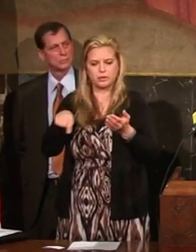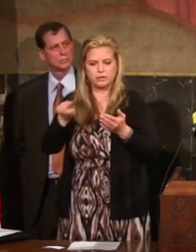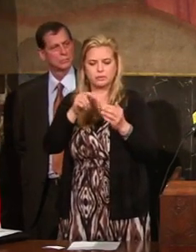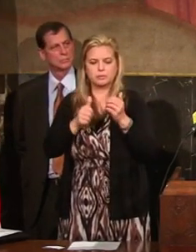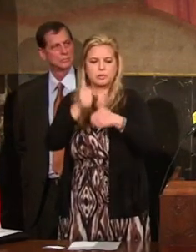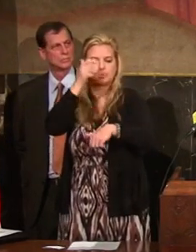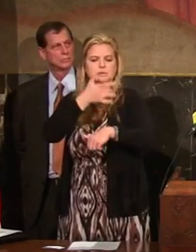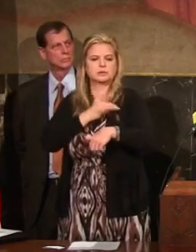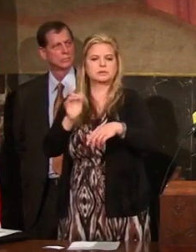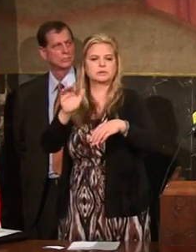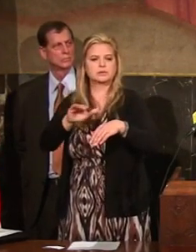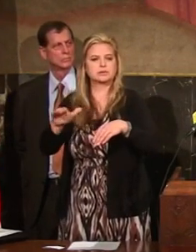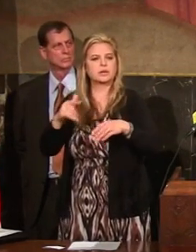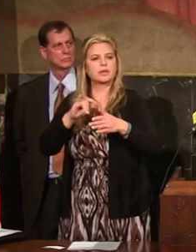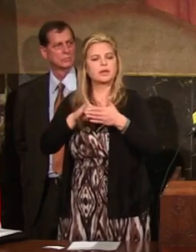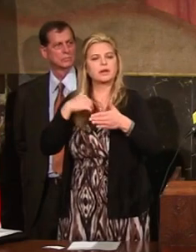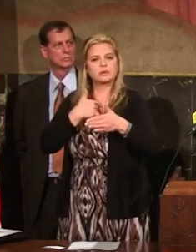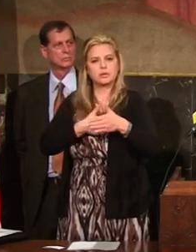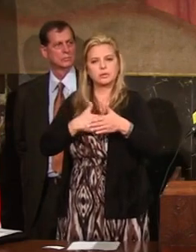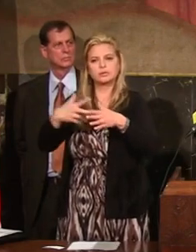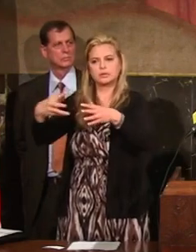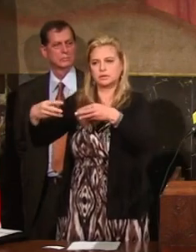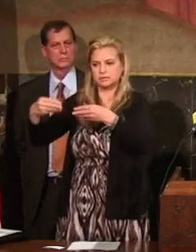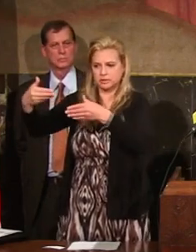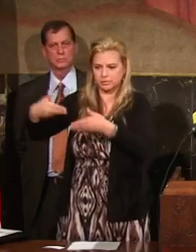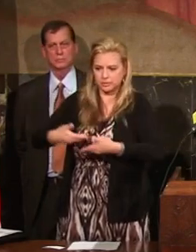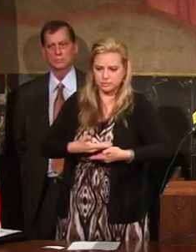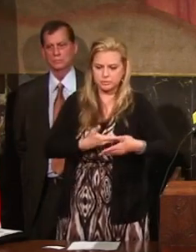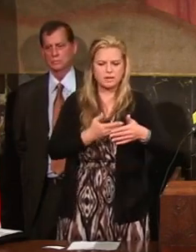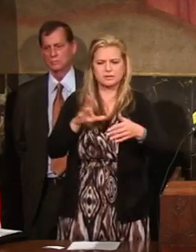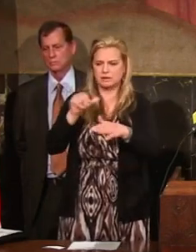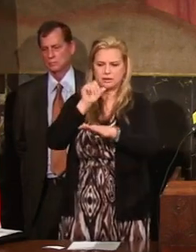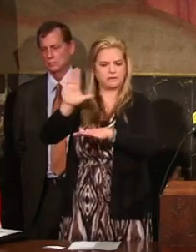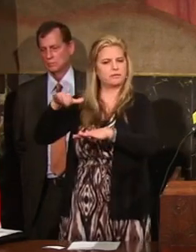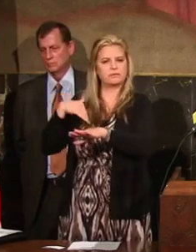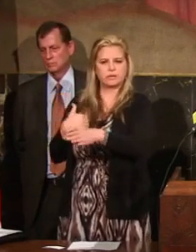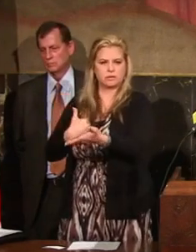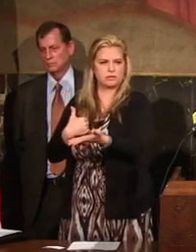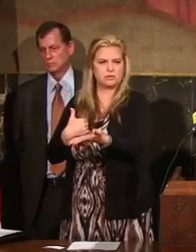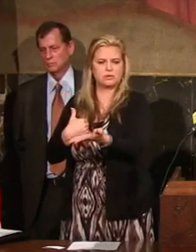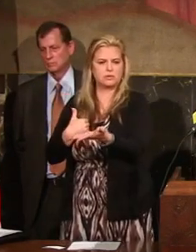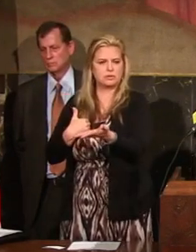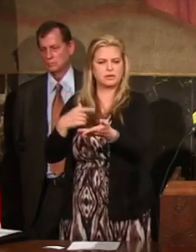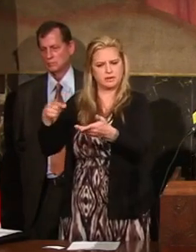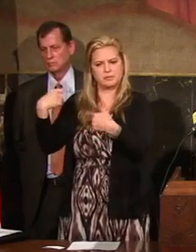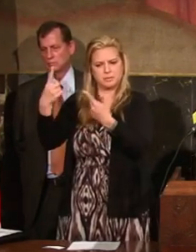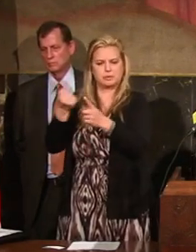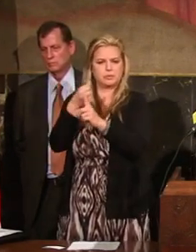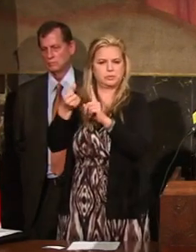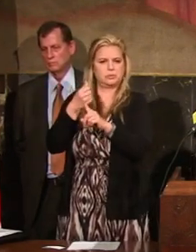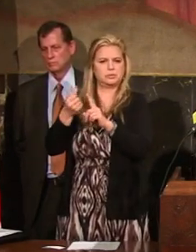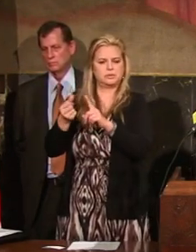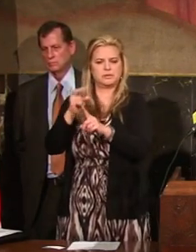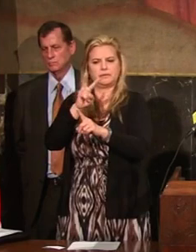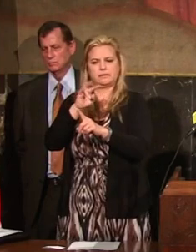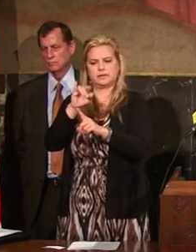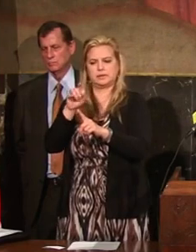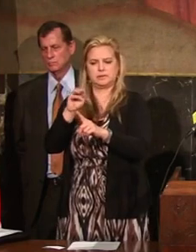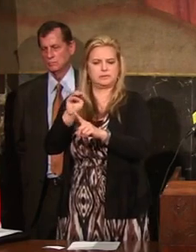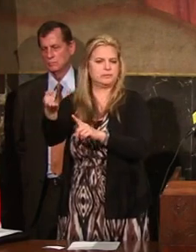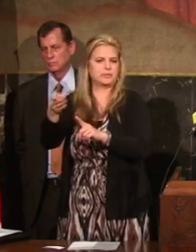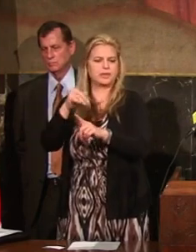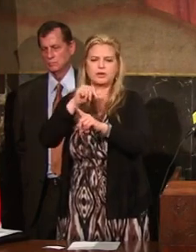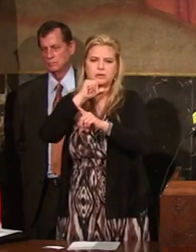that we have taken through no fault of their own? These are children that have been abused and are victims. They are